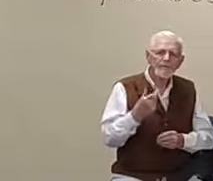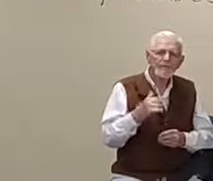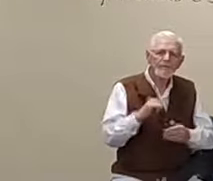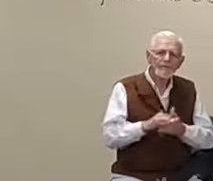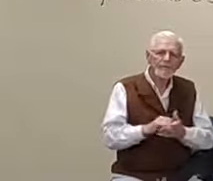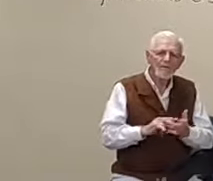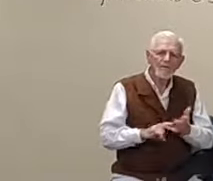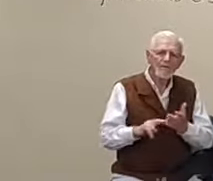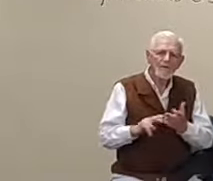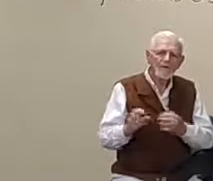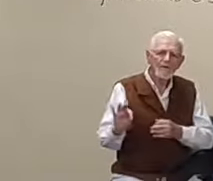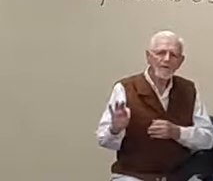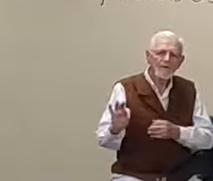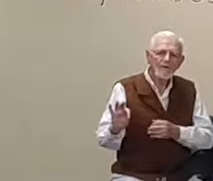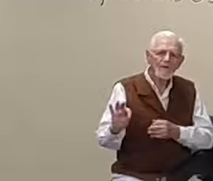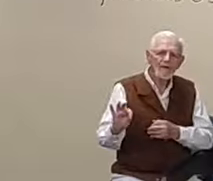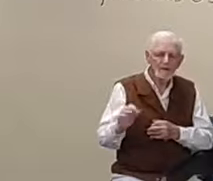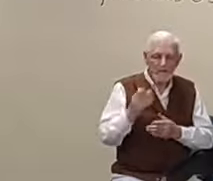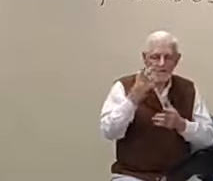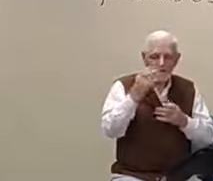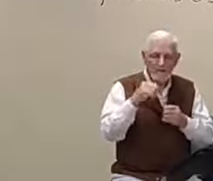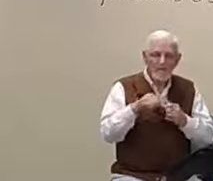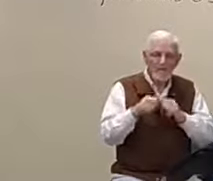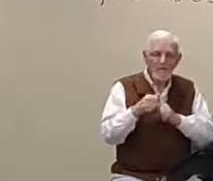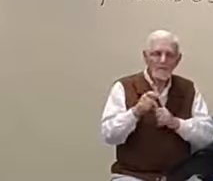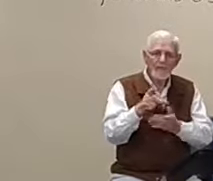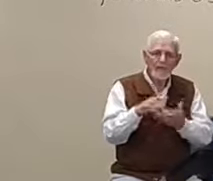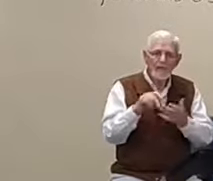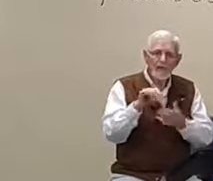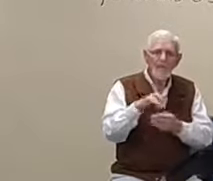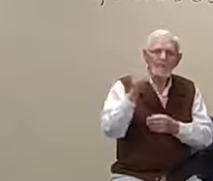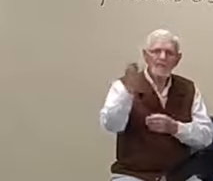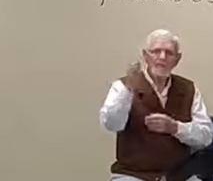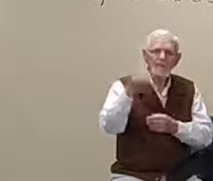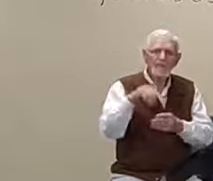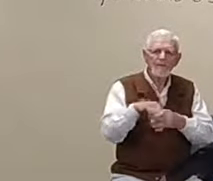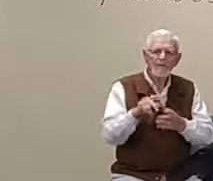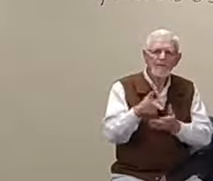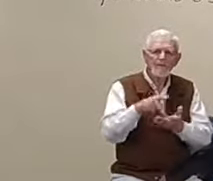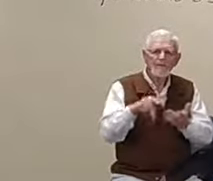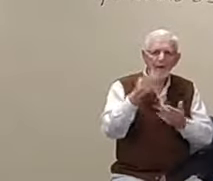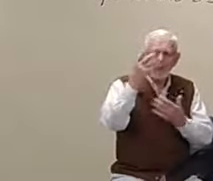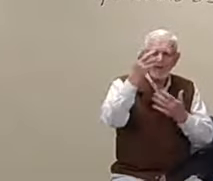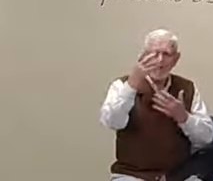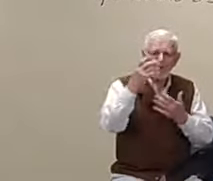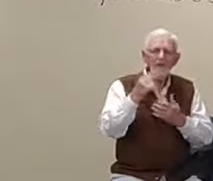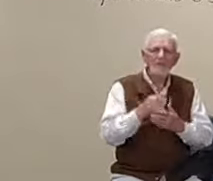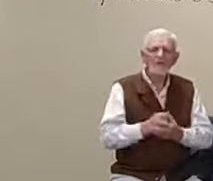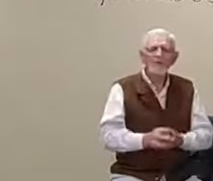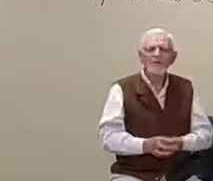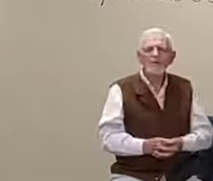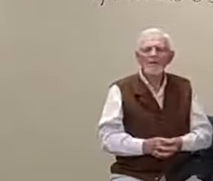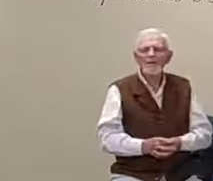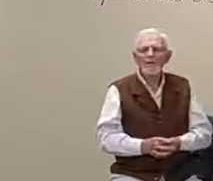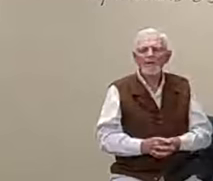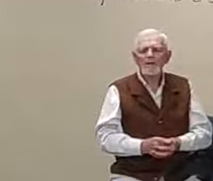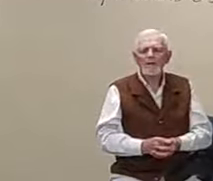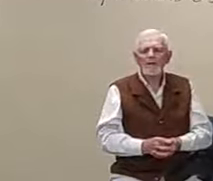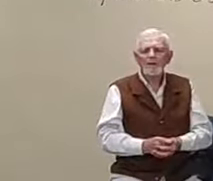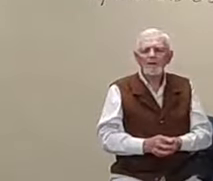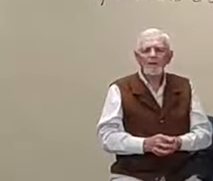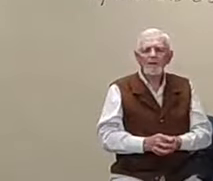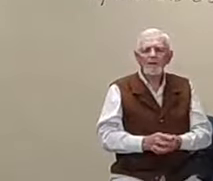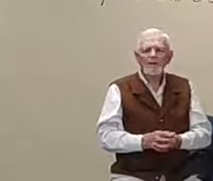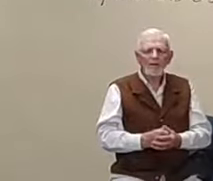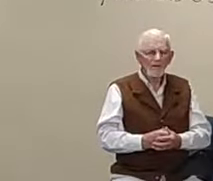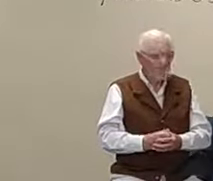verse 9, for we know in part and we prophesy in part. So knowing, knowledge. Okay, it's got limitations,